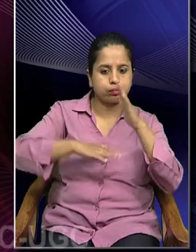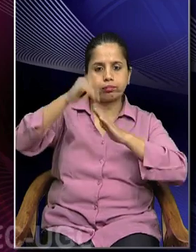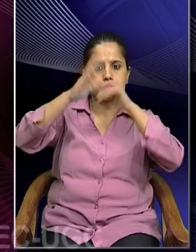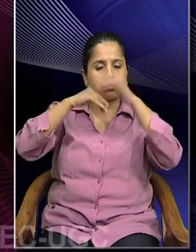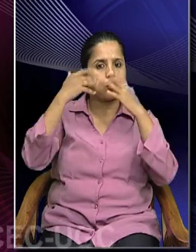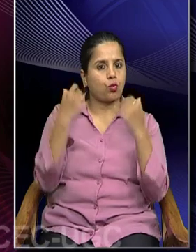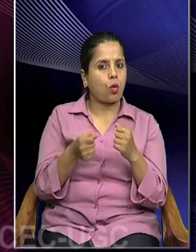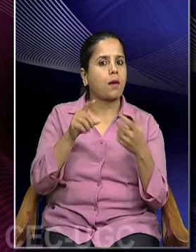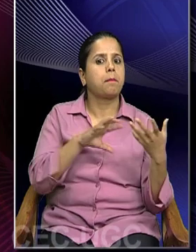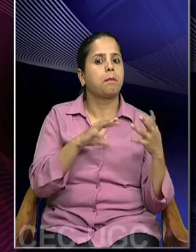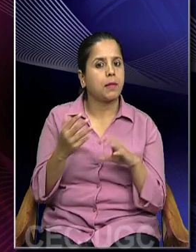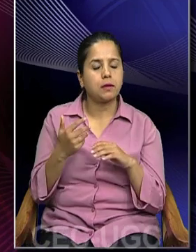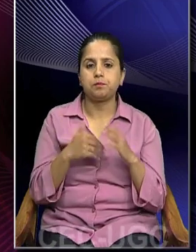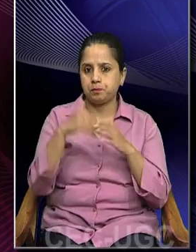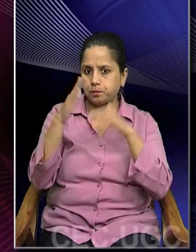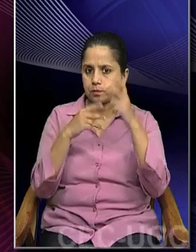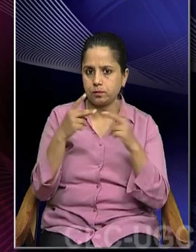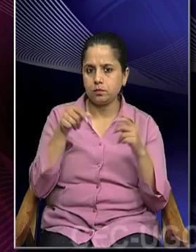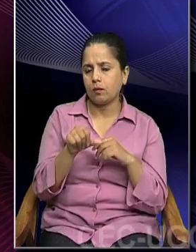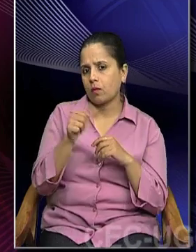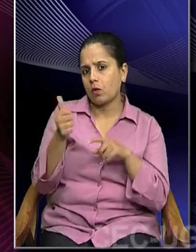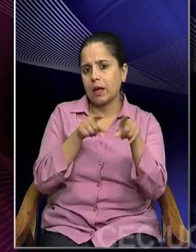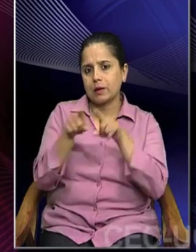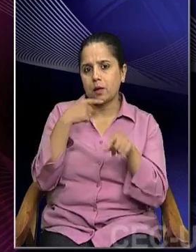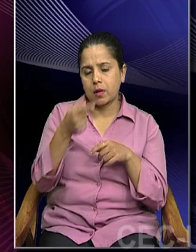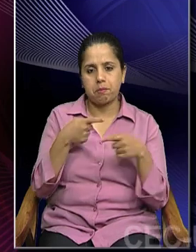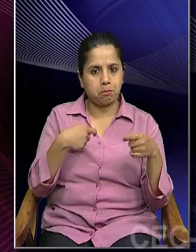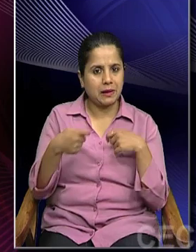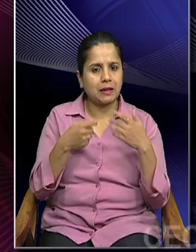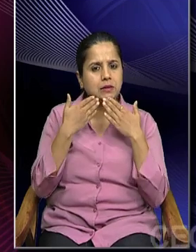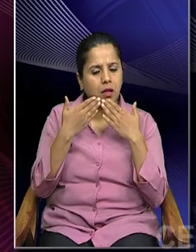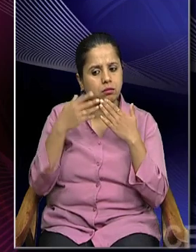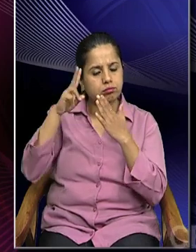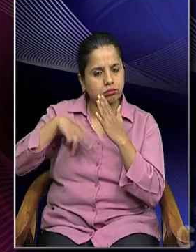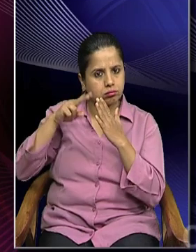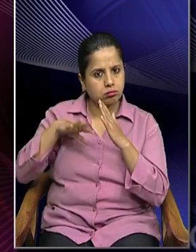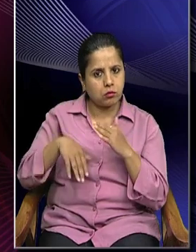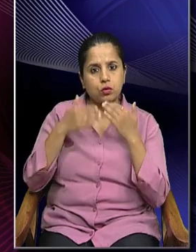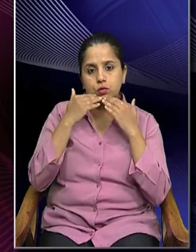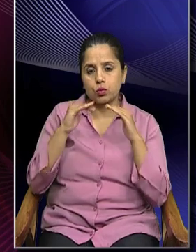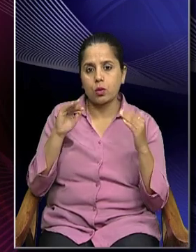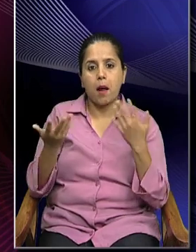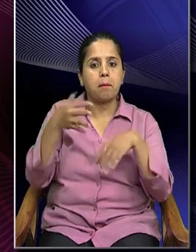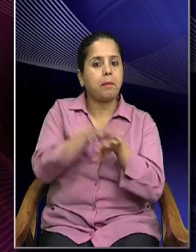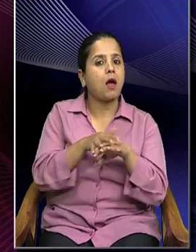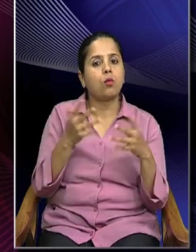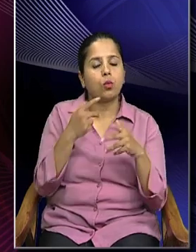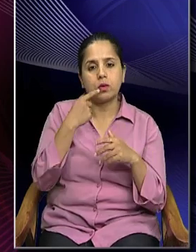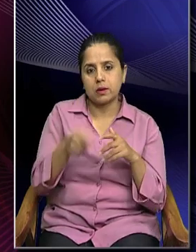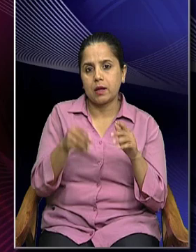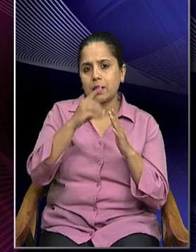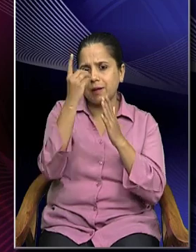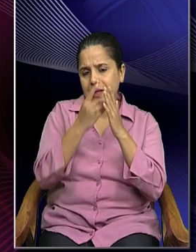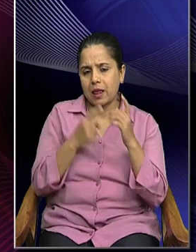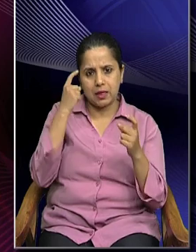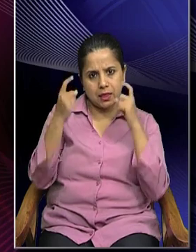design. In case of another example of the business studies, the students apply design